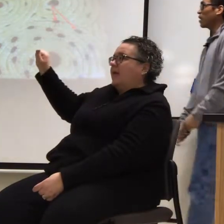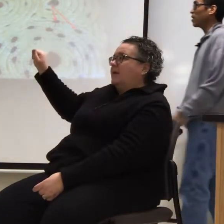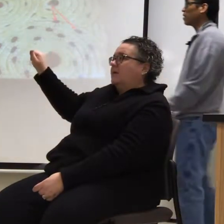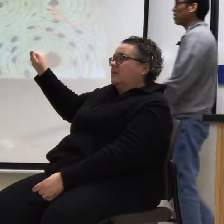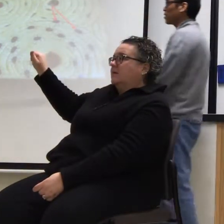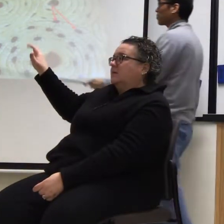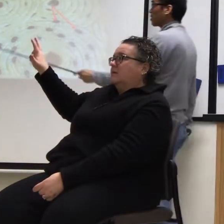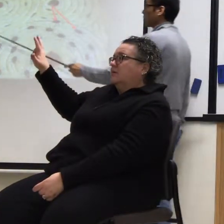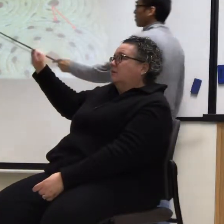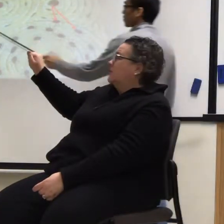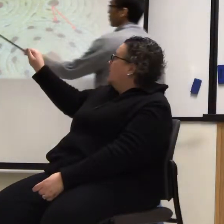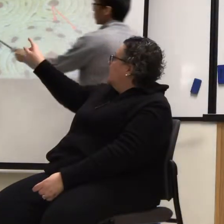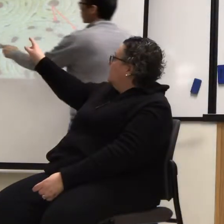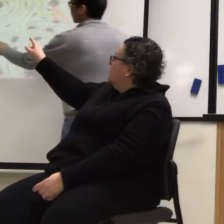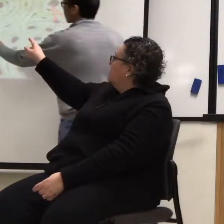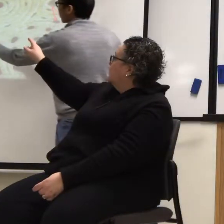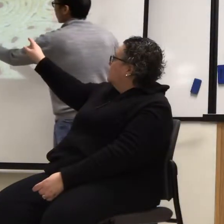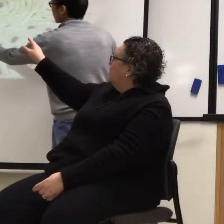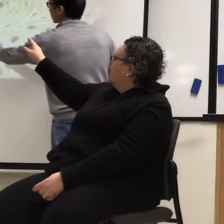For 2A, this one here.